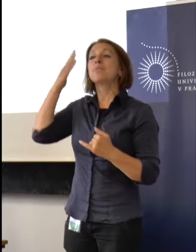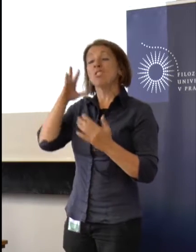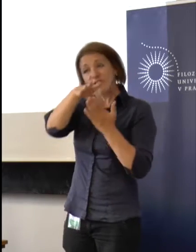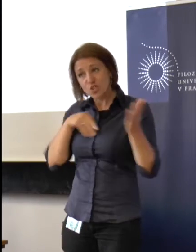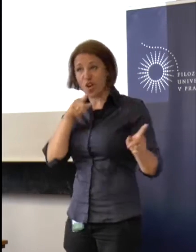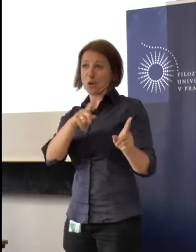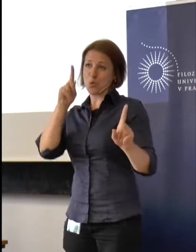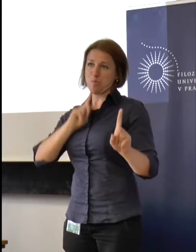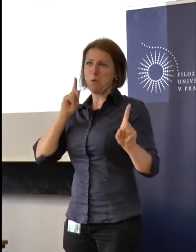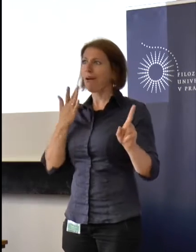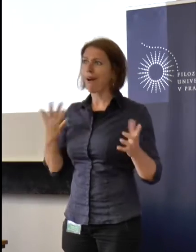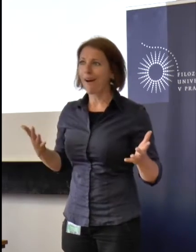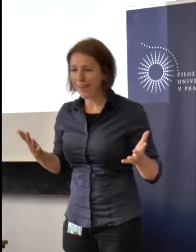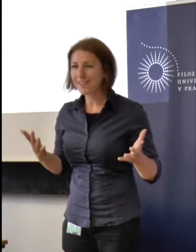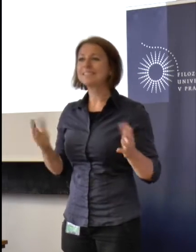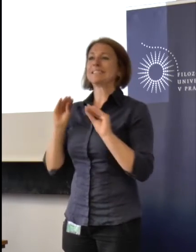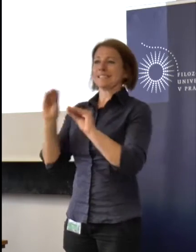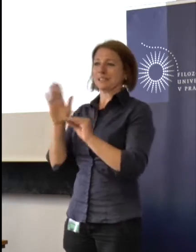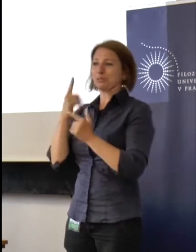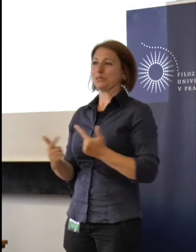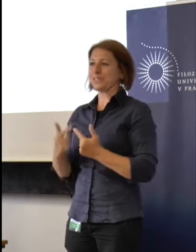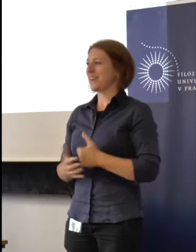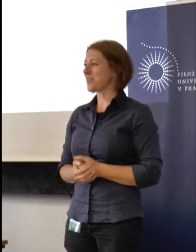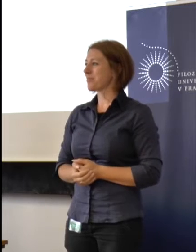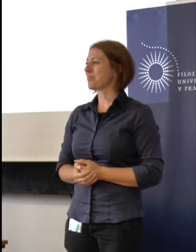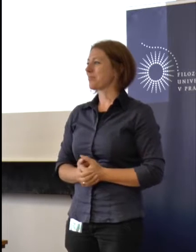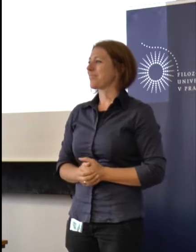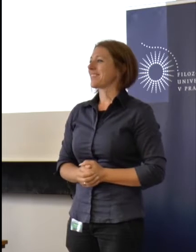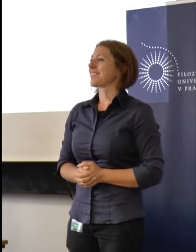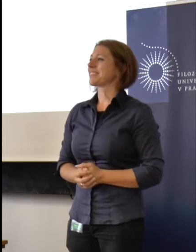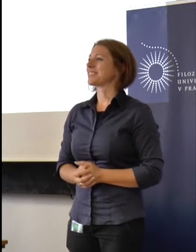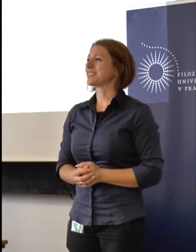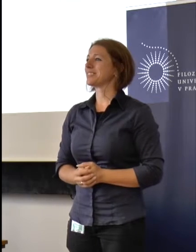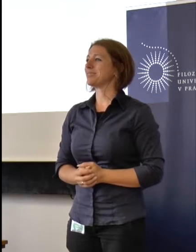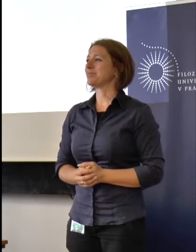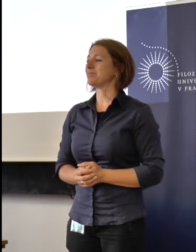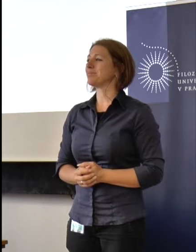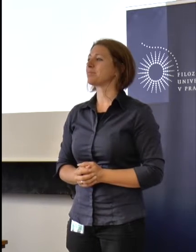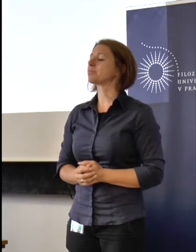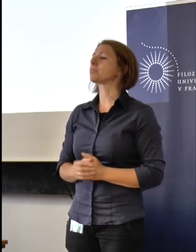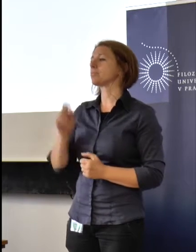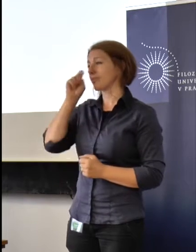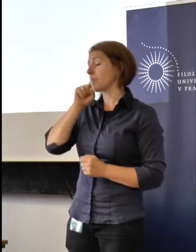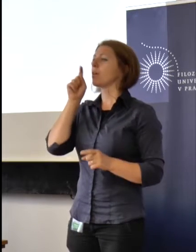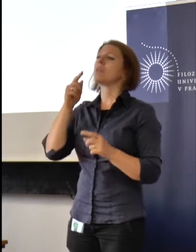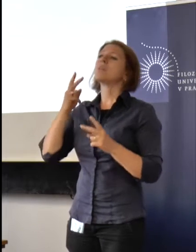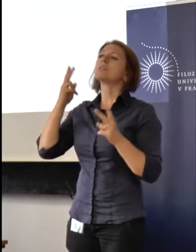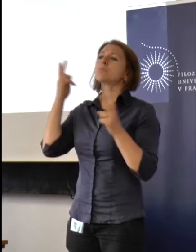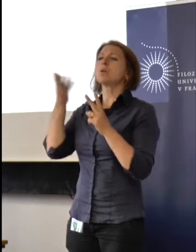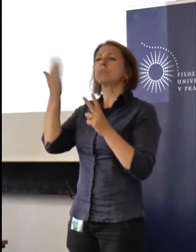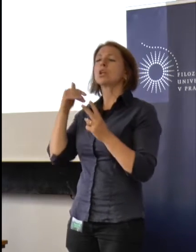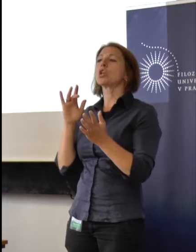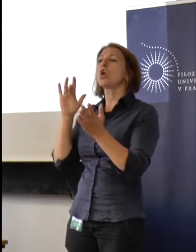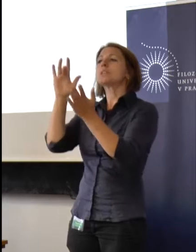And Henri, he focused on a different aspect of Humboldt. He focused on